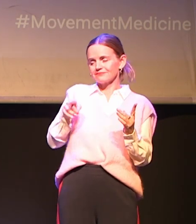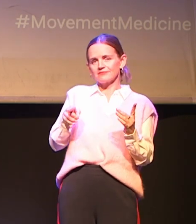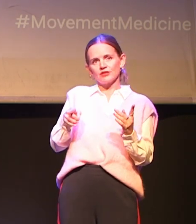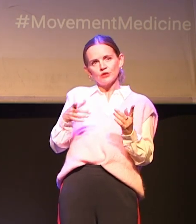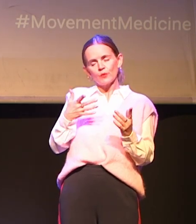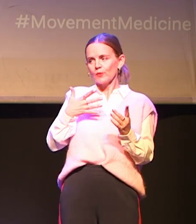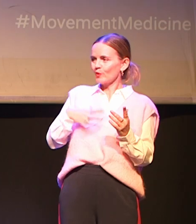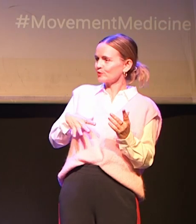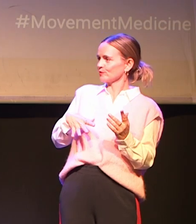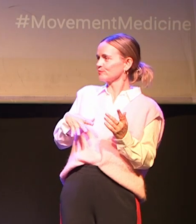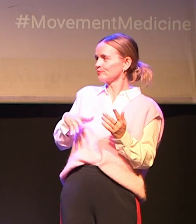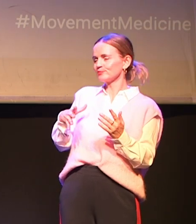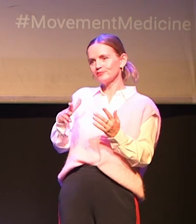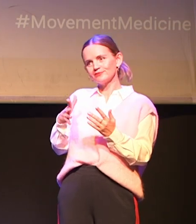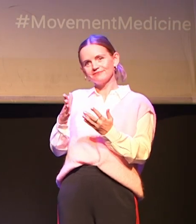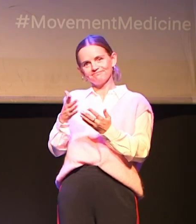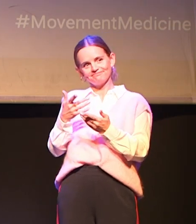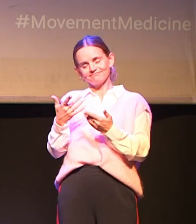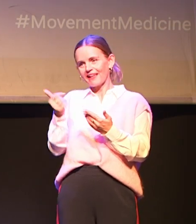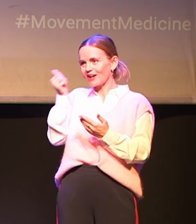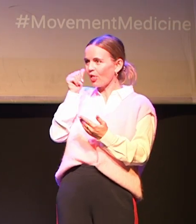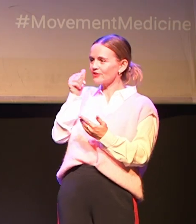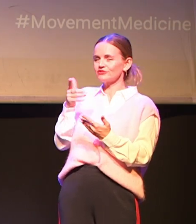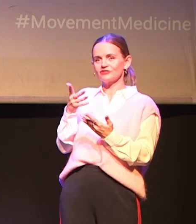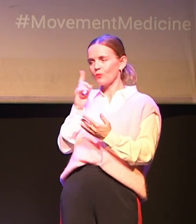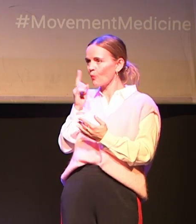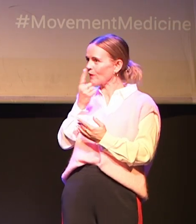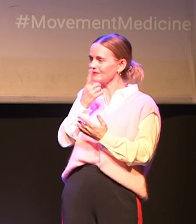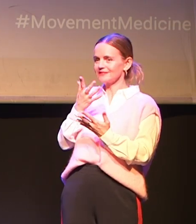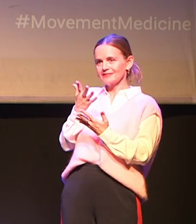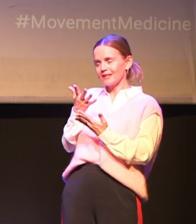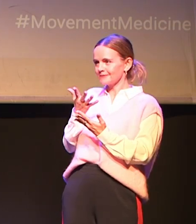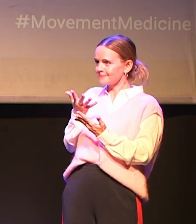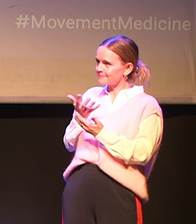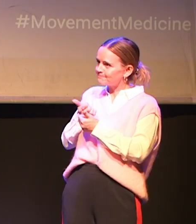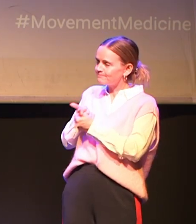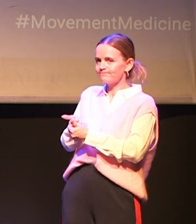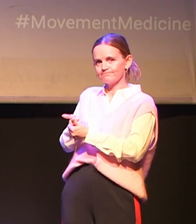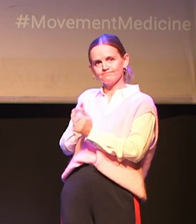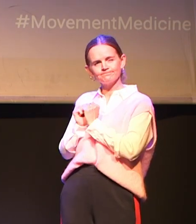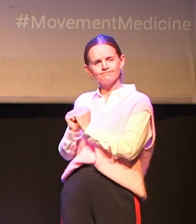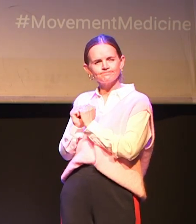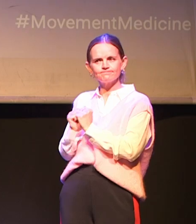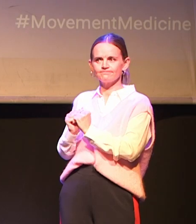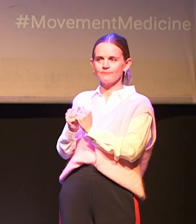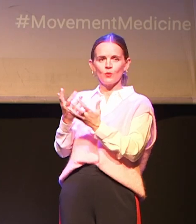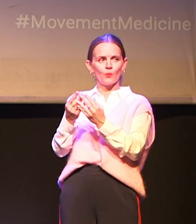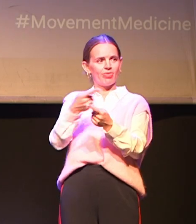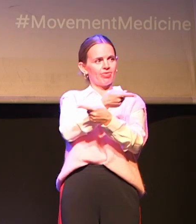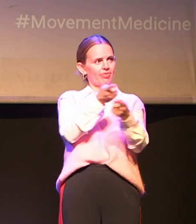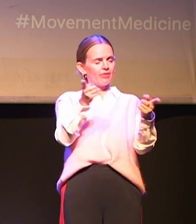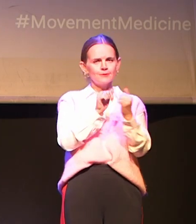witness you with more folks who are witnessing you, to thank you and be in gratitude again and again,